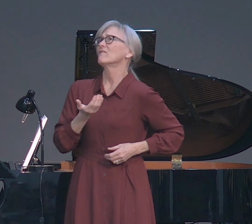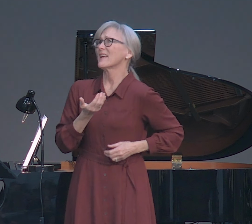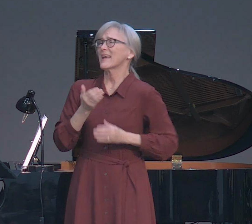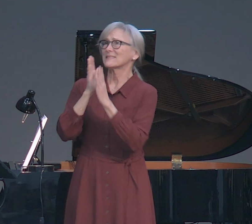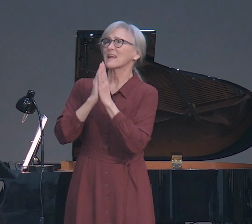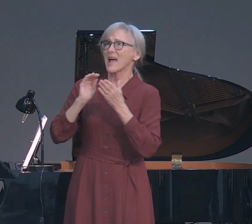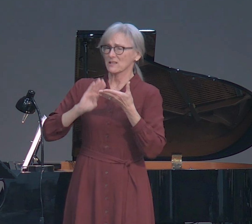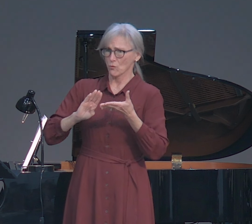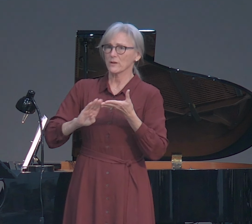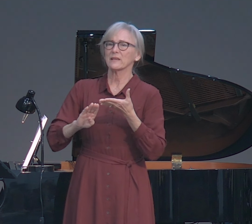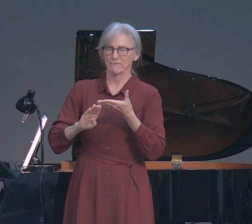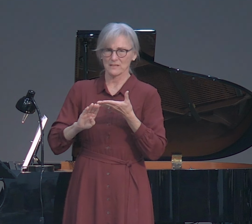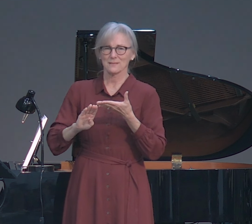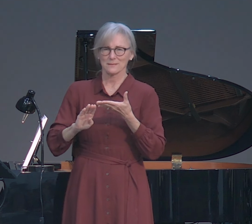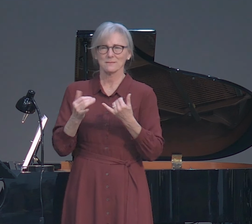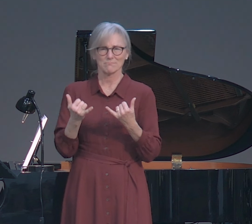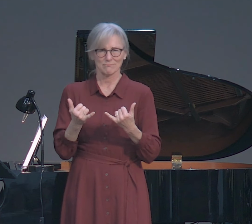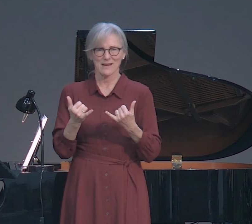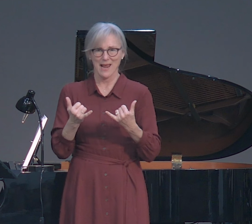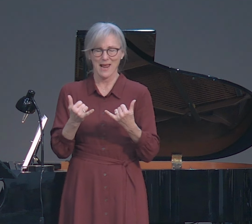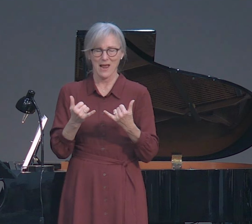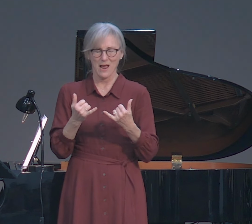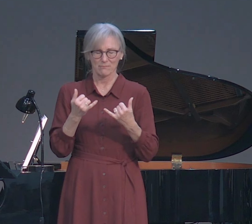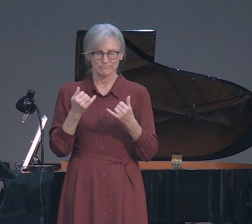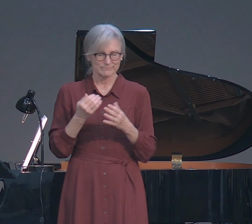that together.